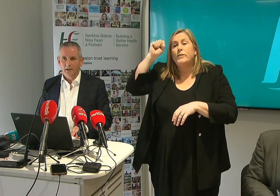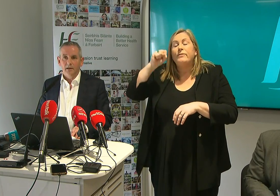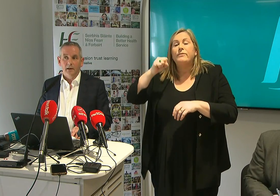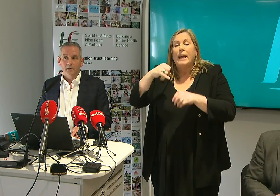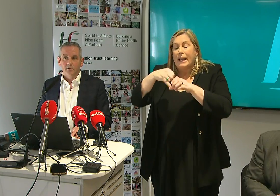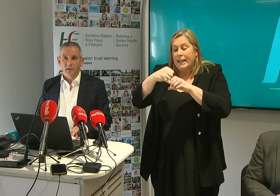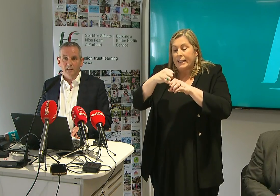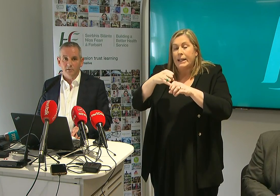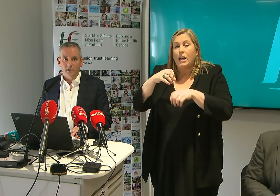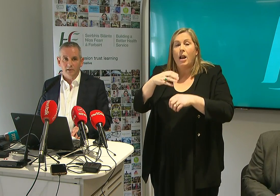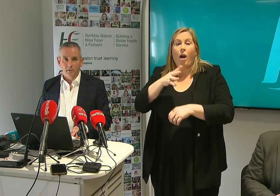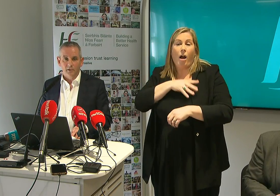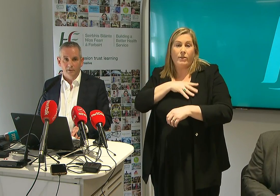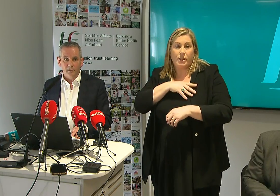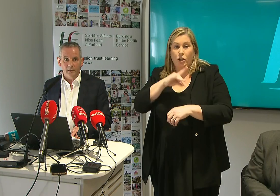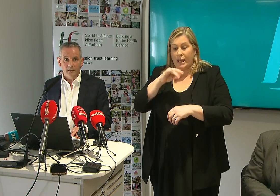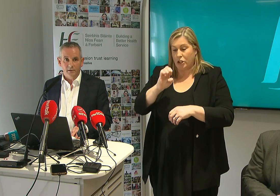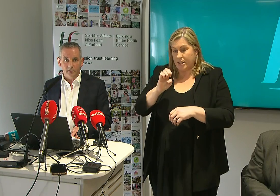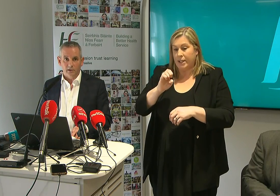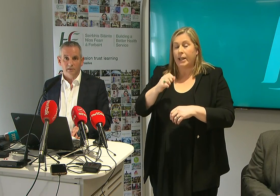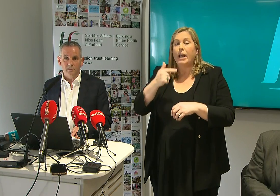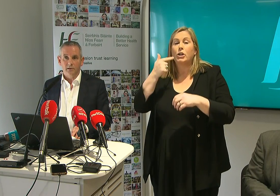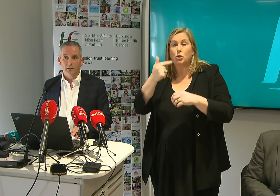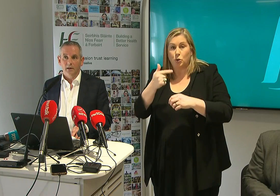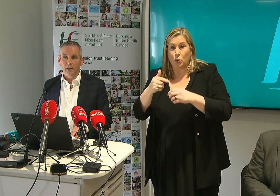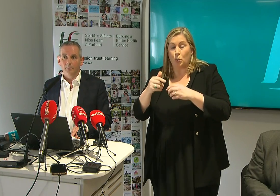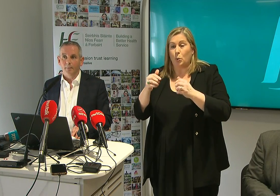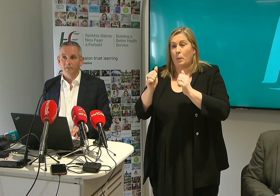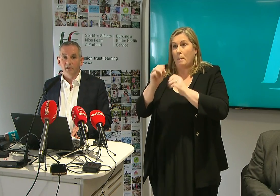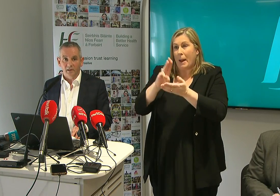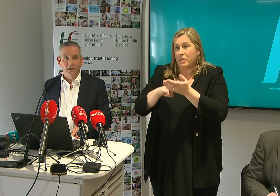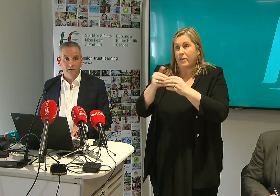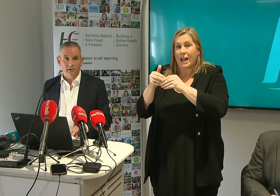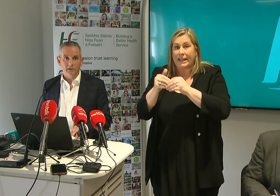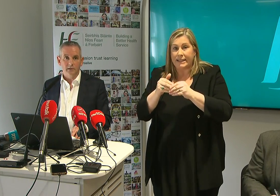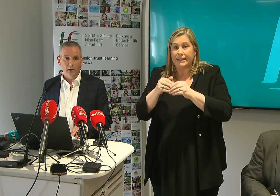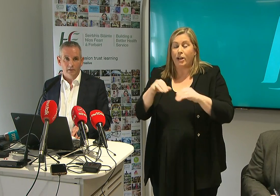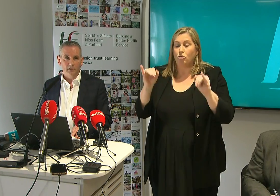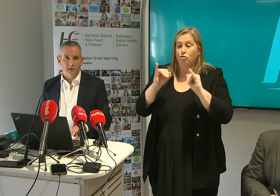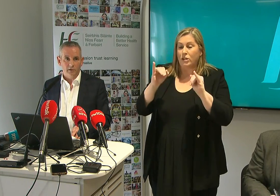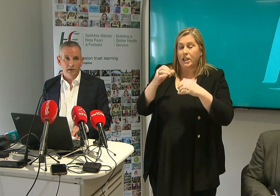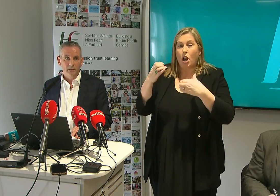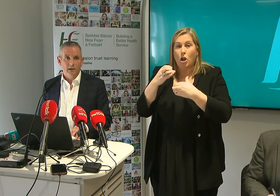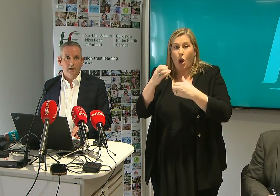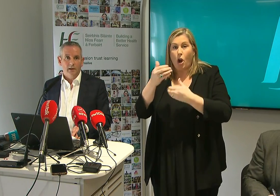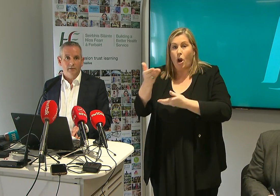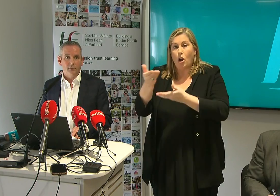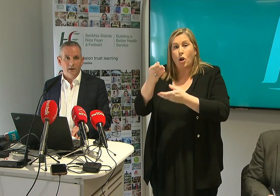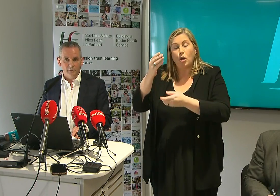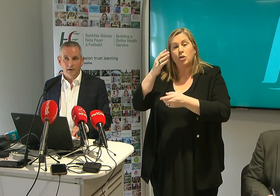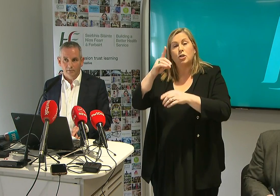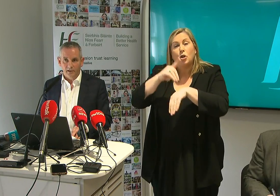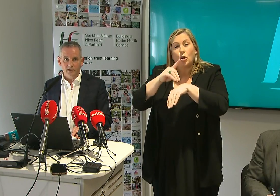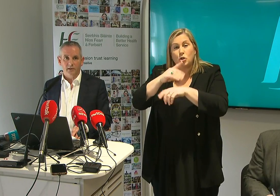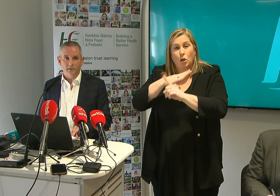Henry, 2 meetings with a number of our lead consultants, critical care consultants all across the country, to